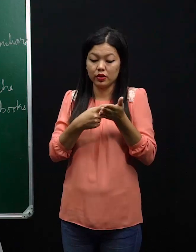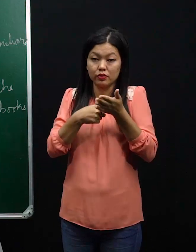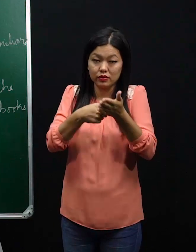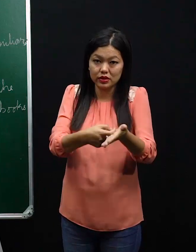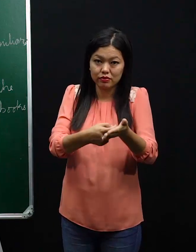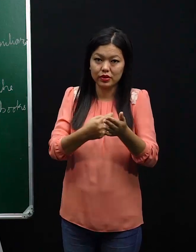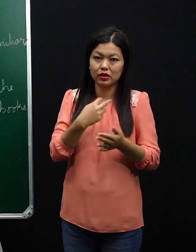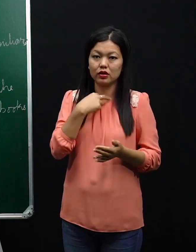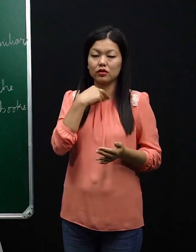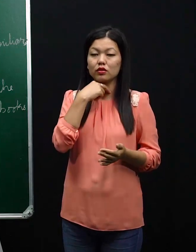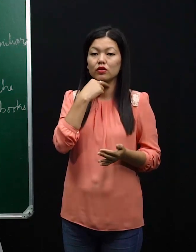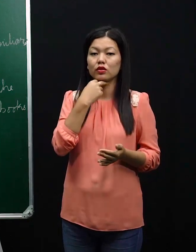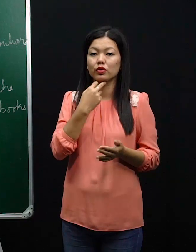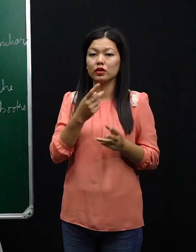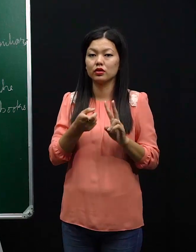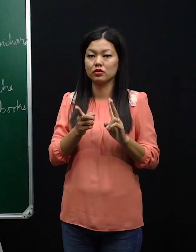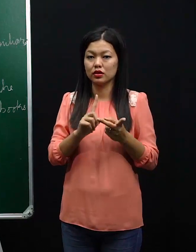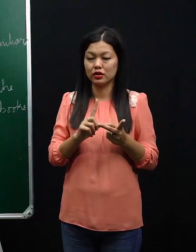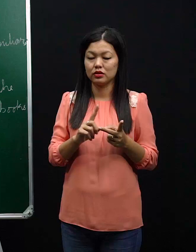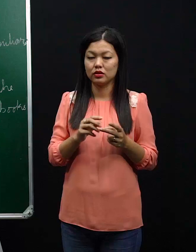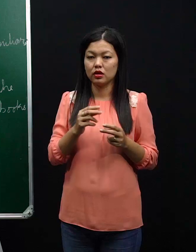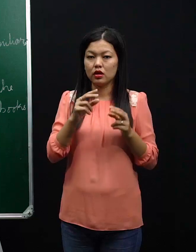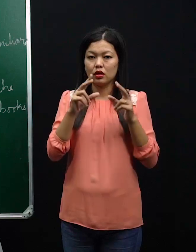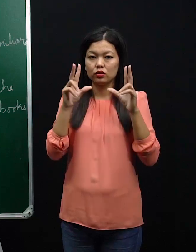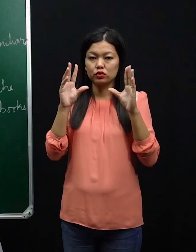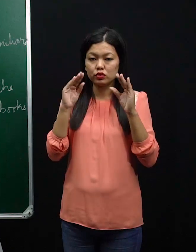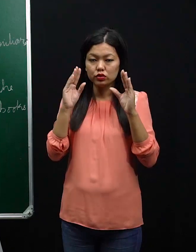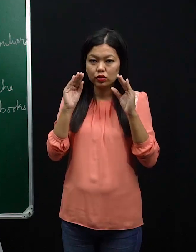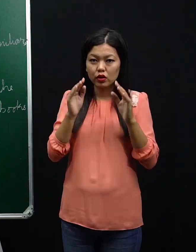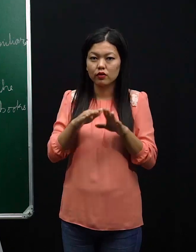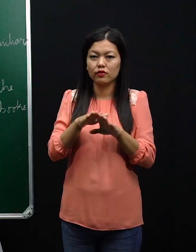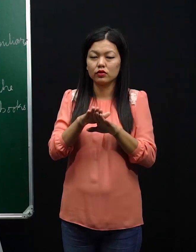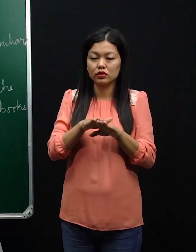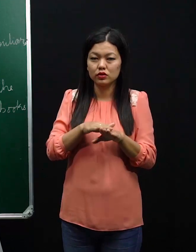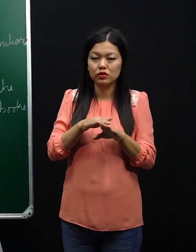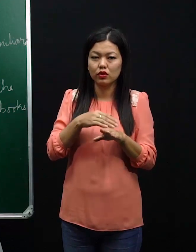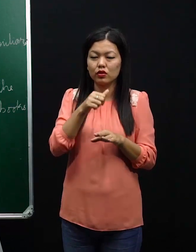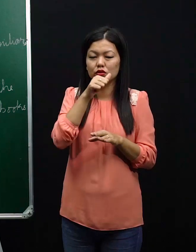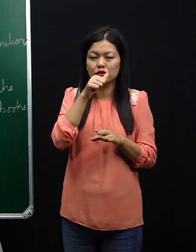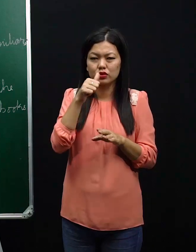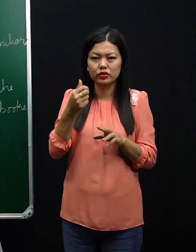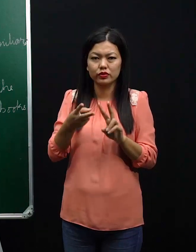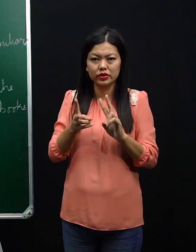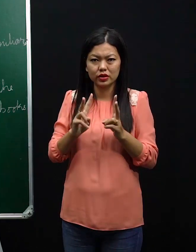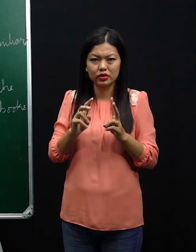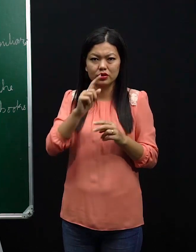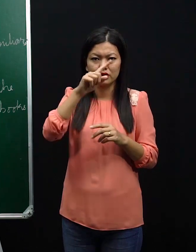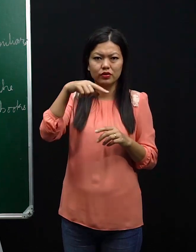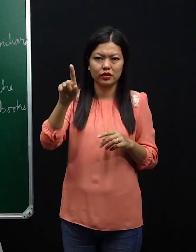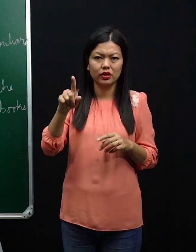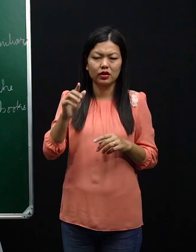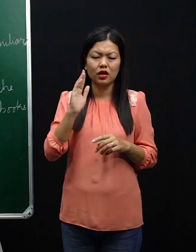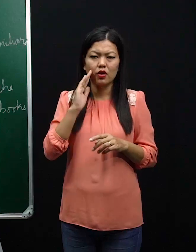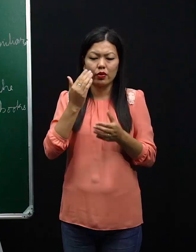time. When you are at a formal gathering, the way you speak will become different. When you are with your friends, it becomes